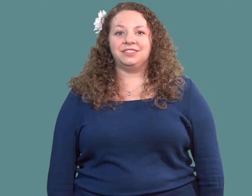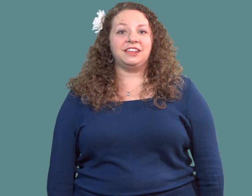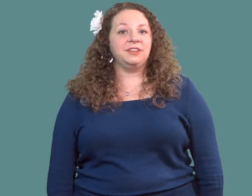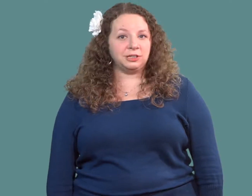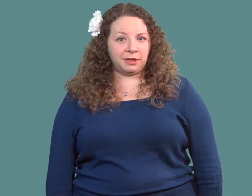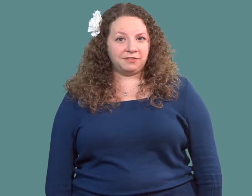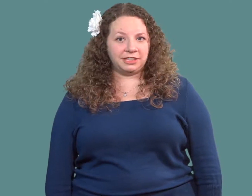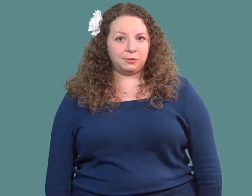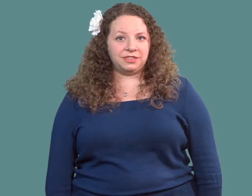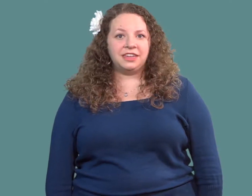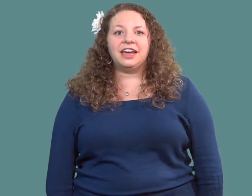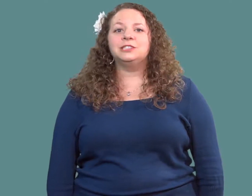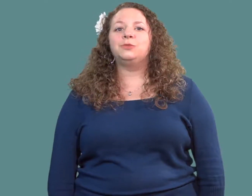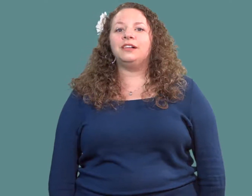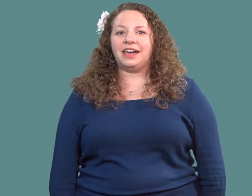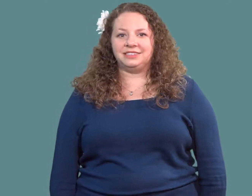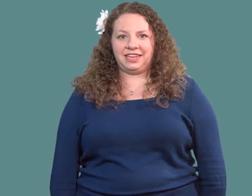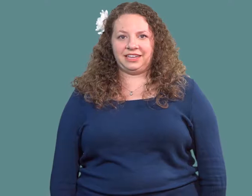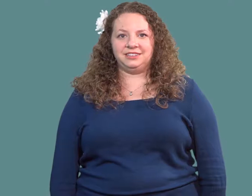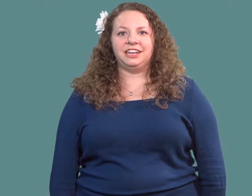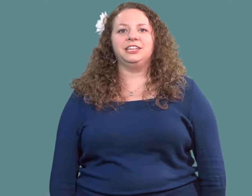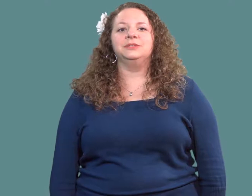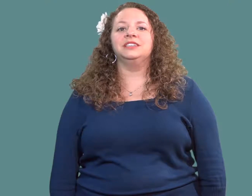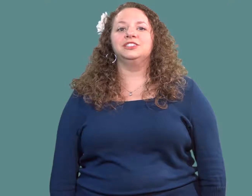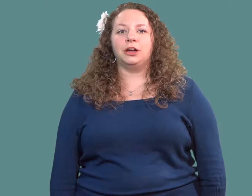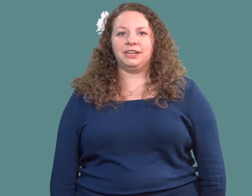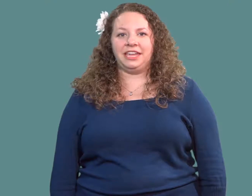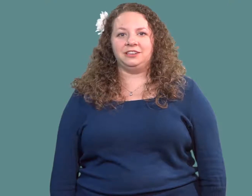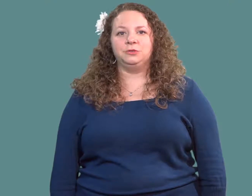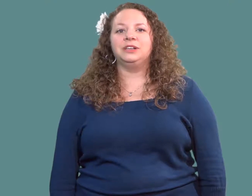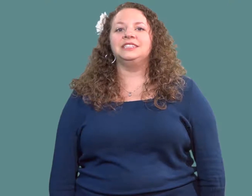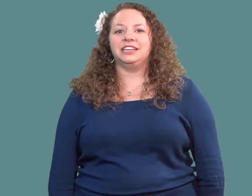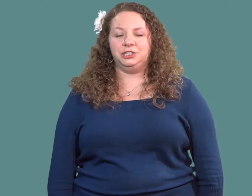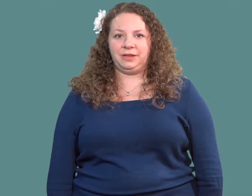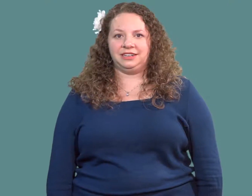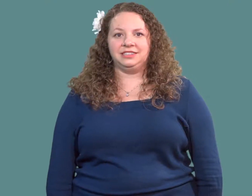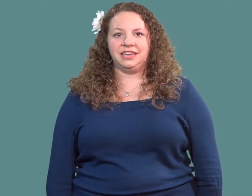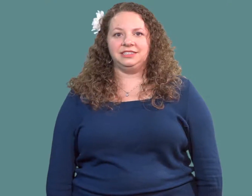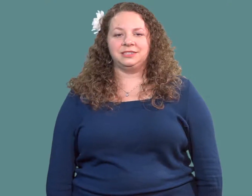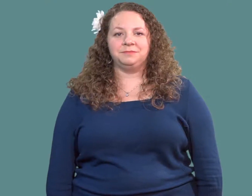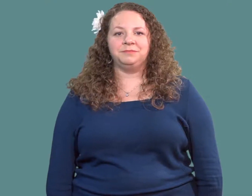that I fingerspell everything with, as well as the hand that I use as the dominant hand when I sign two-handed signs.